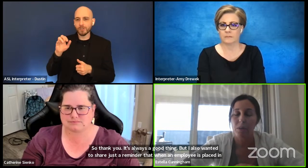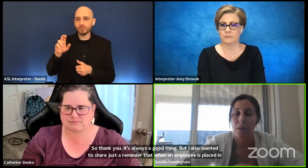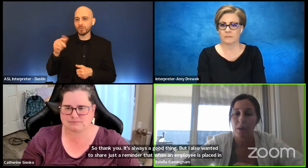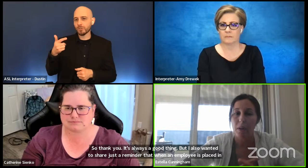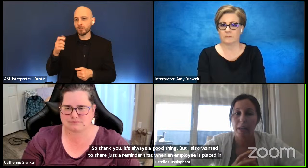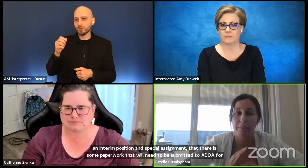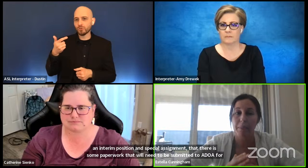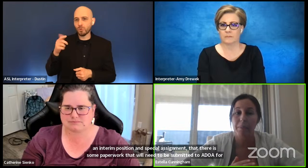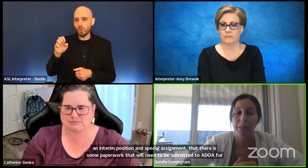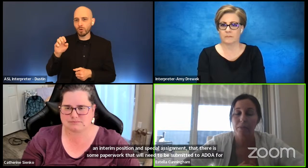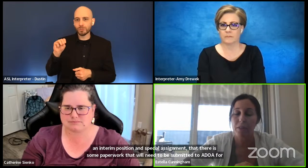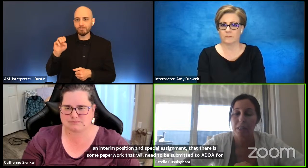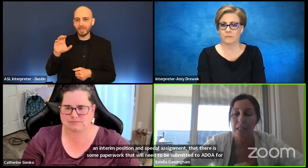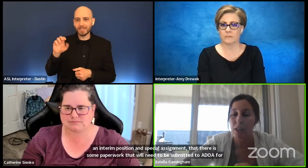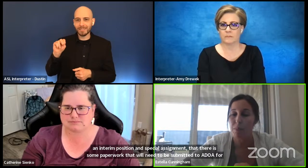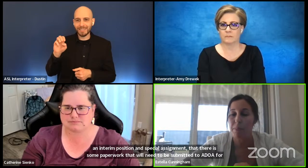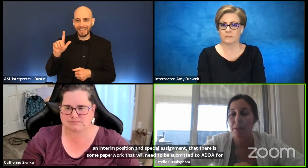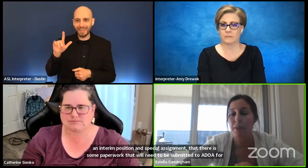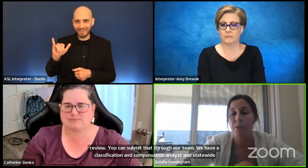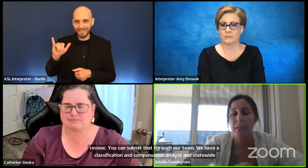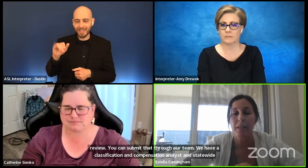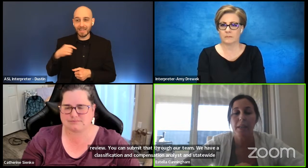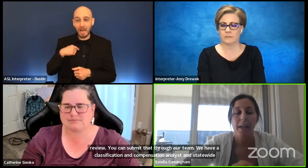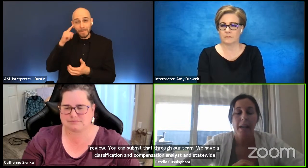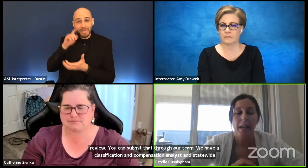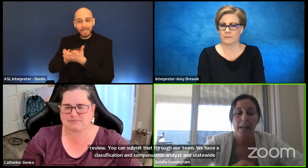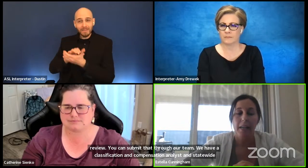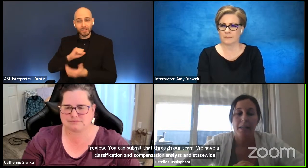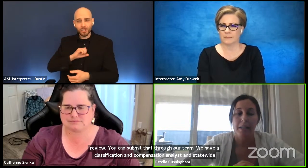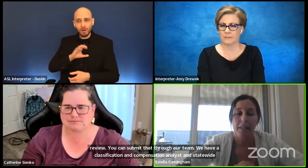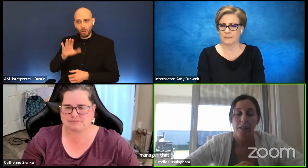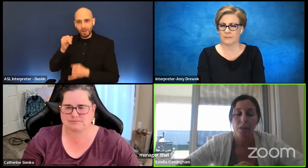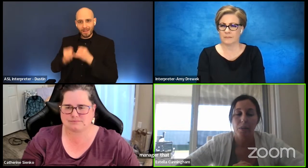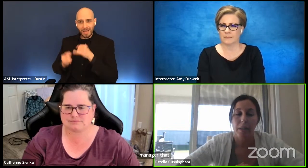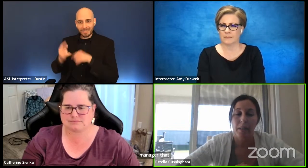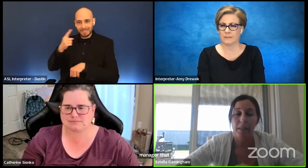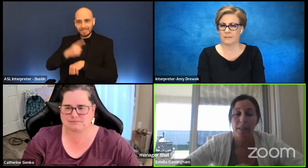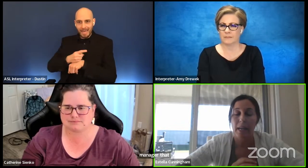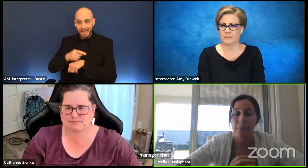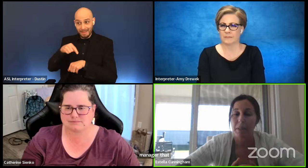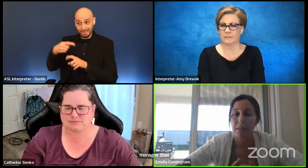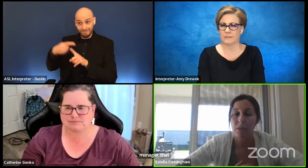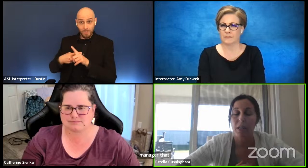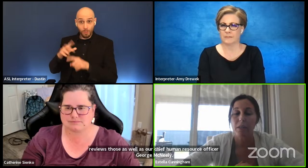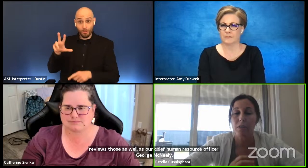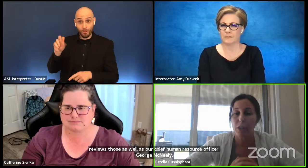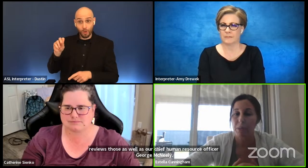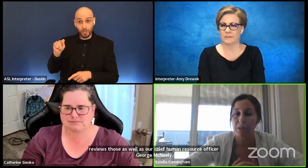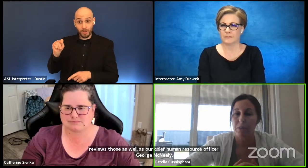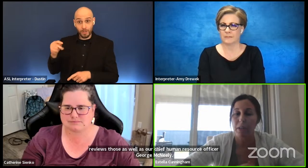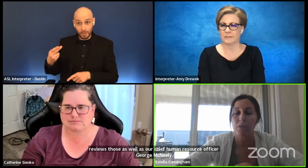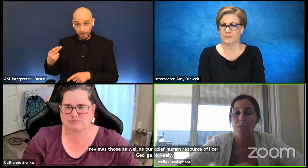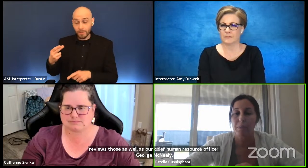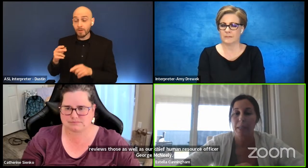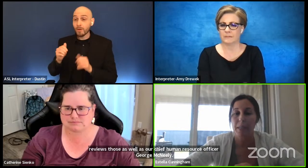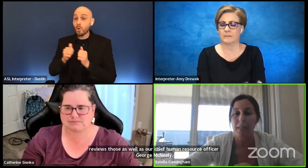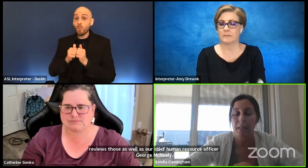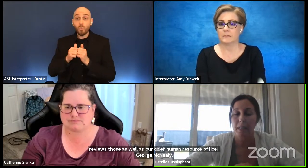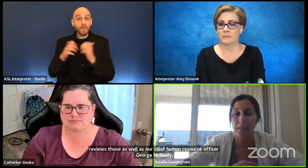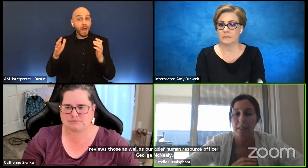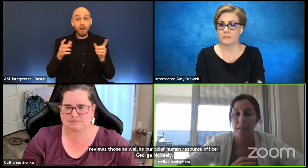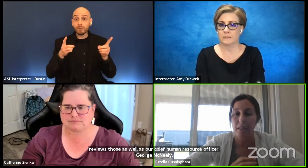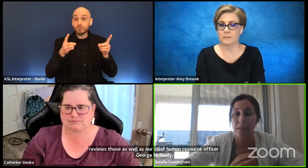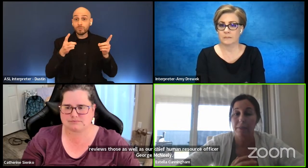remind you all, I believe Sherry's last day might be the 30th. And, you know, in the absence of a director, deputy director would